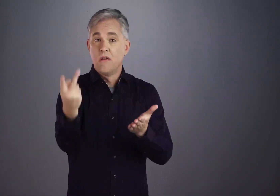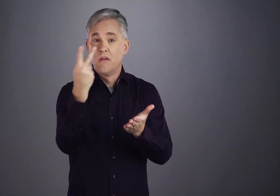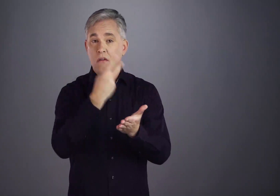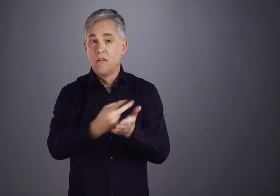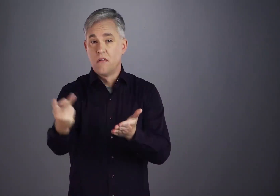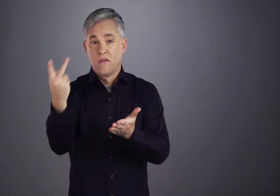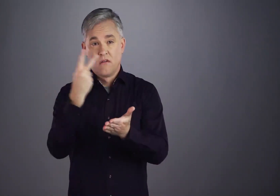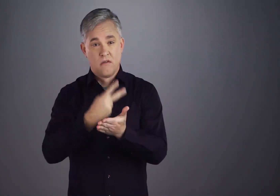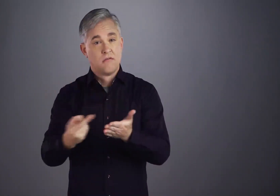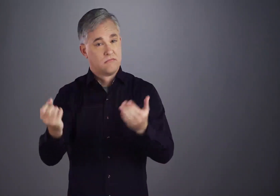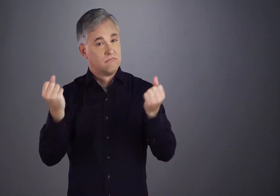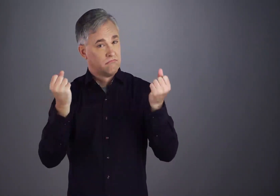heartening success.